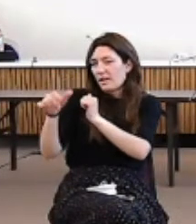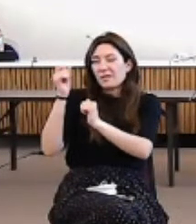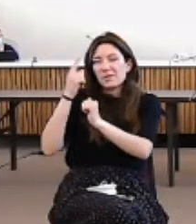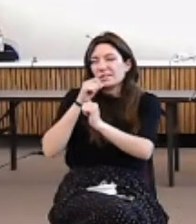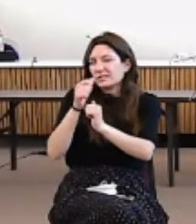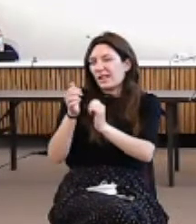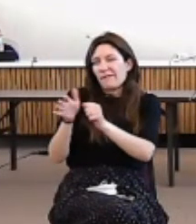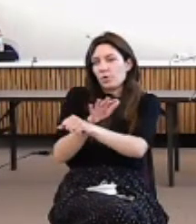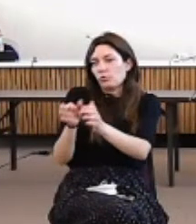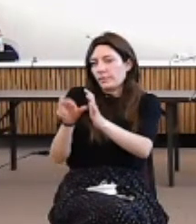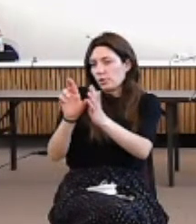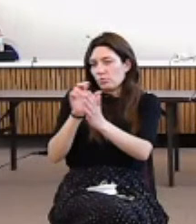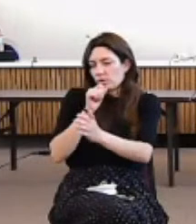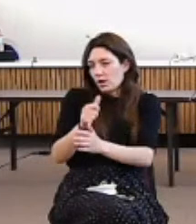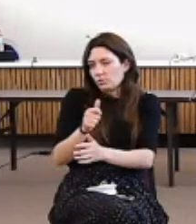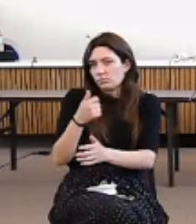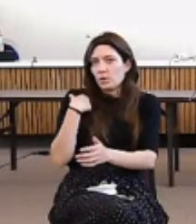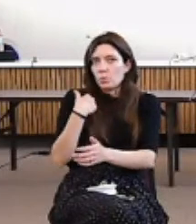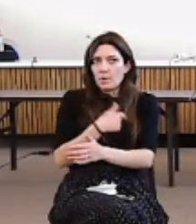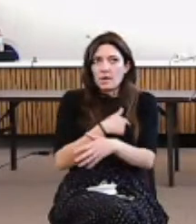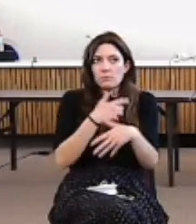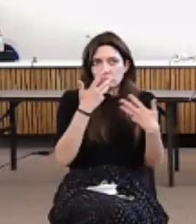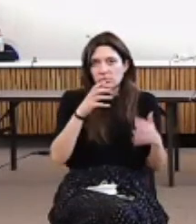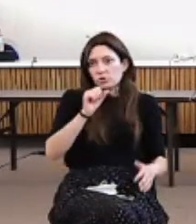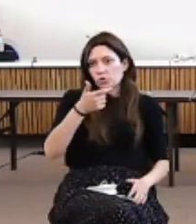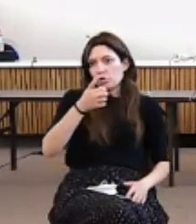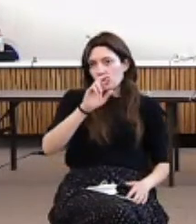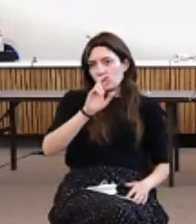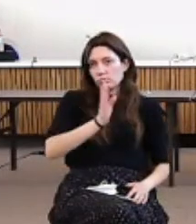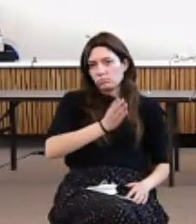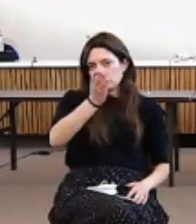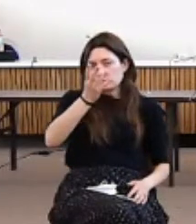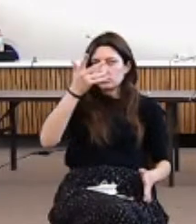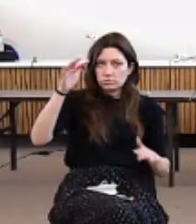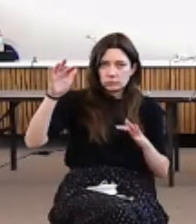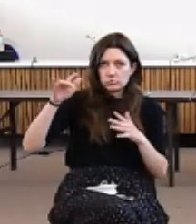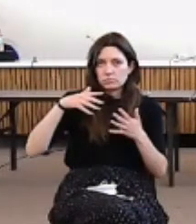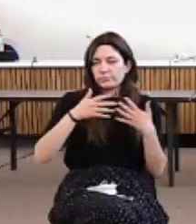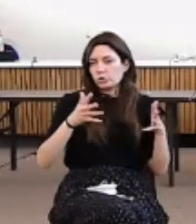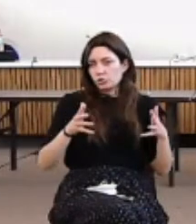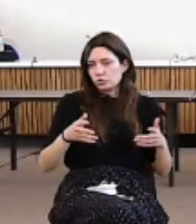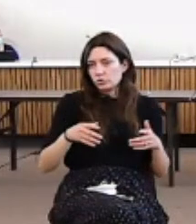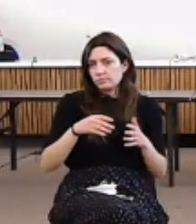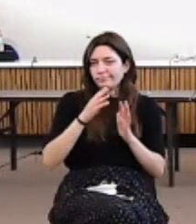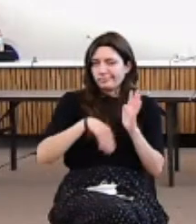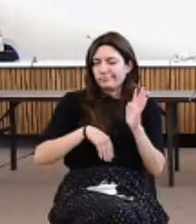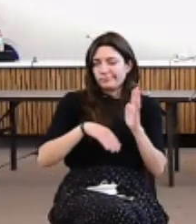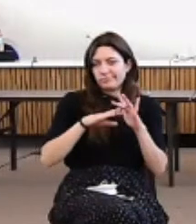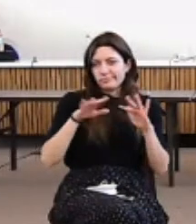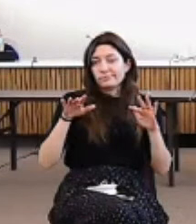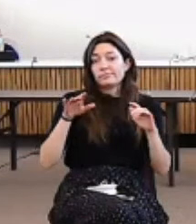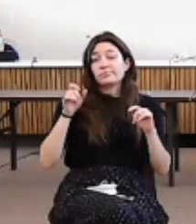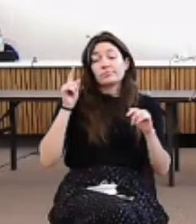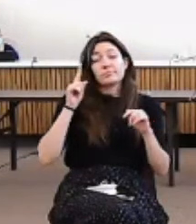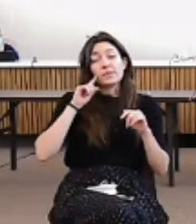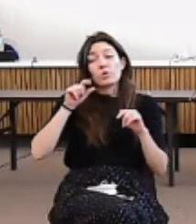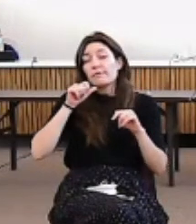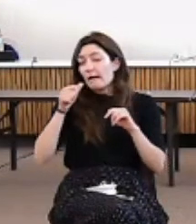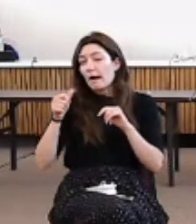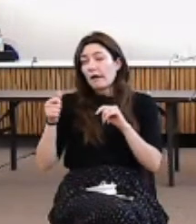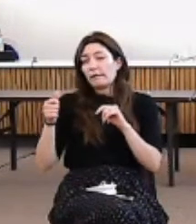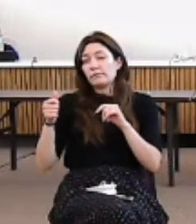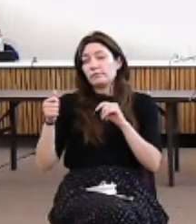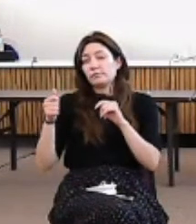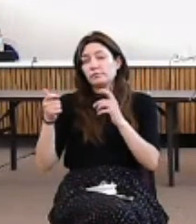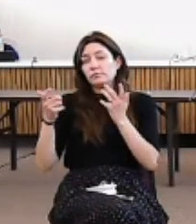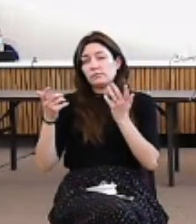but we did the seeker on it. So for a non-coordinated review, you